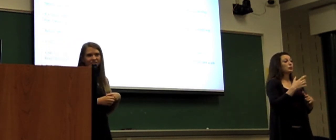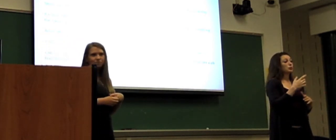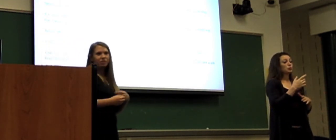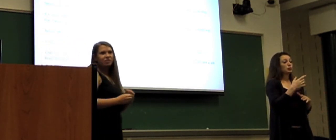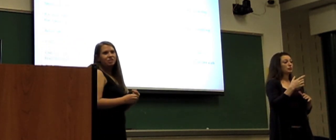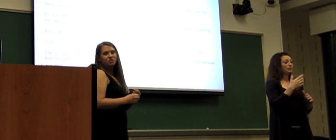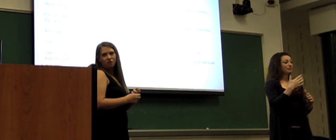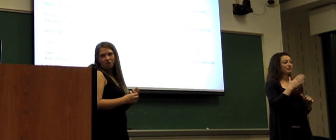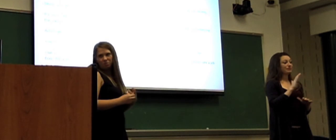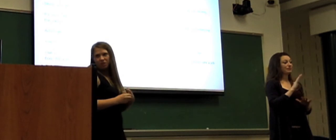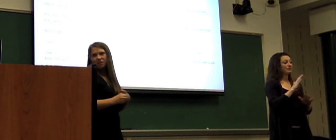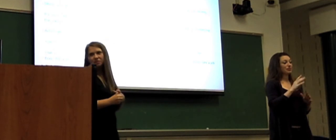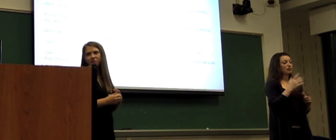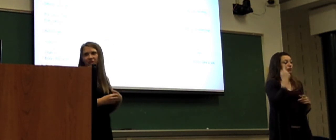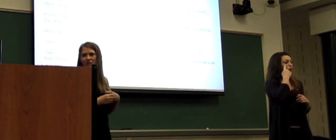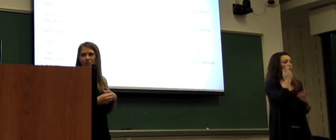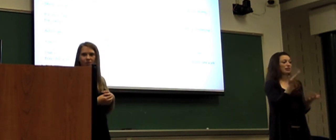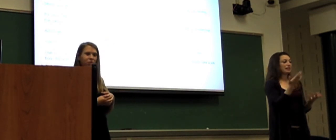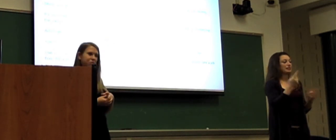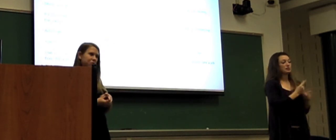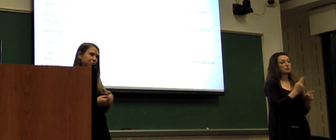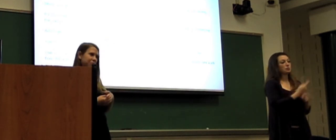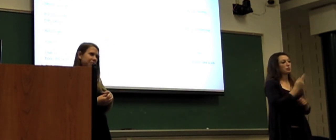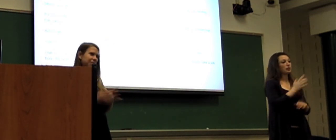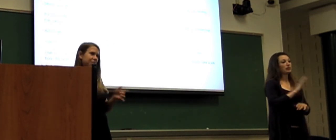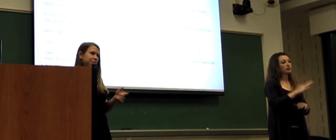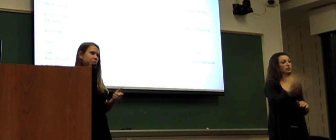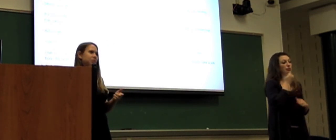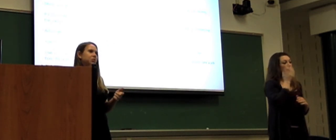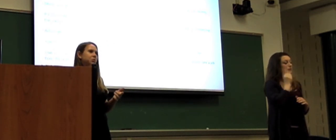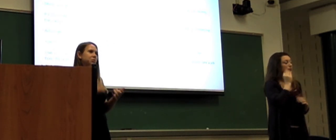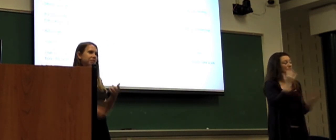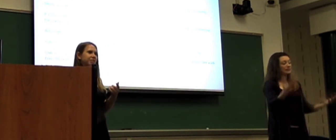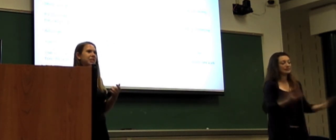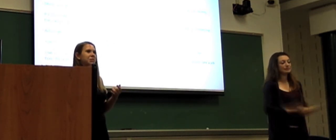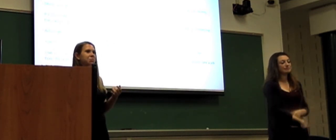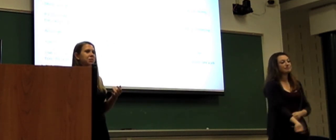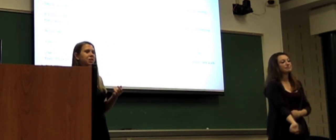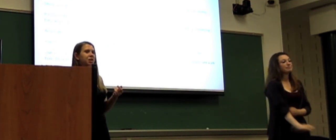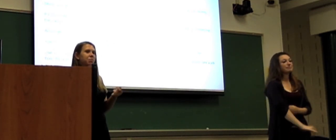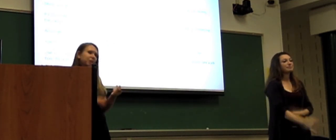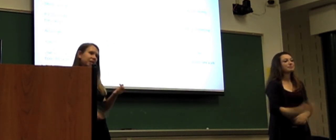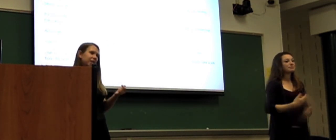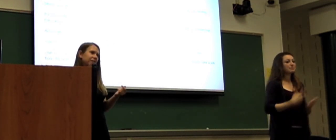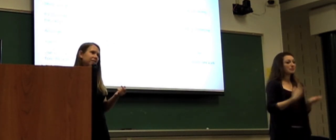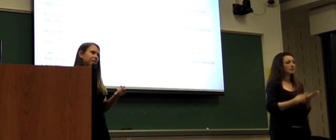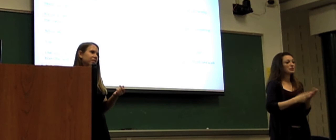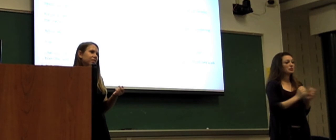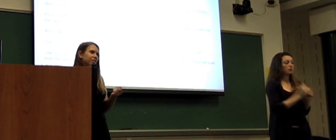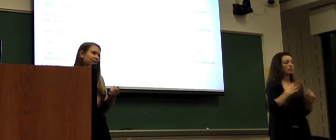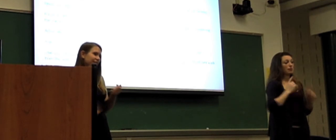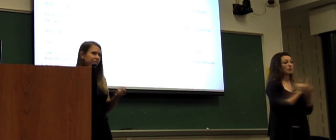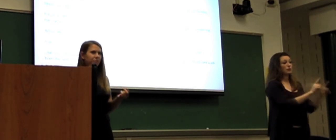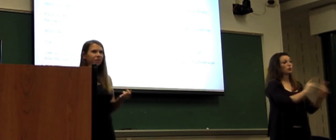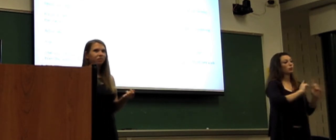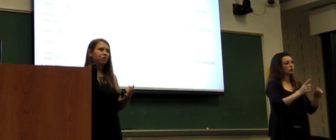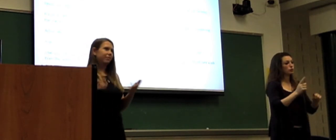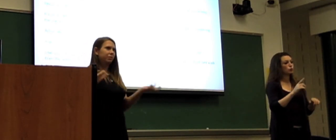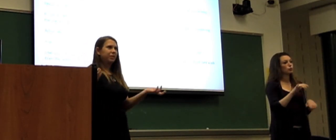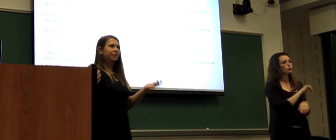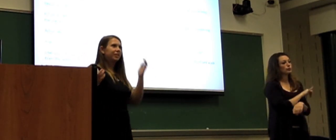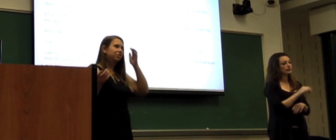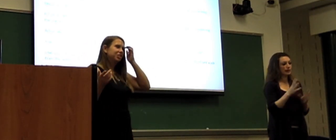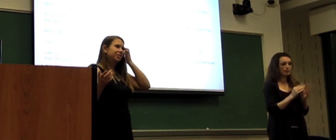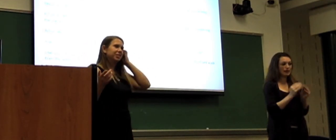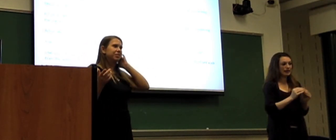get the best experiences from. That was something that my mentor told me because I was going to the same meeting every month or